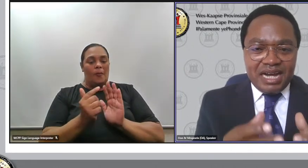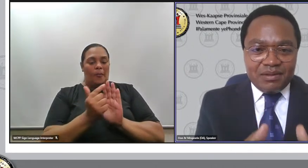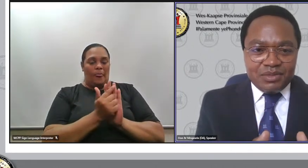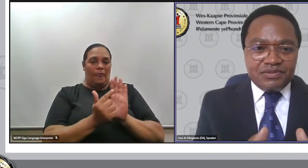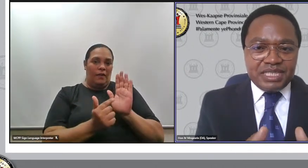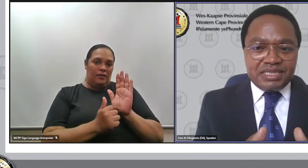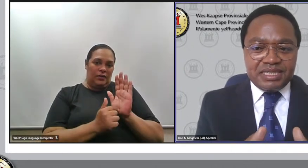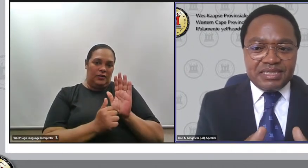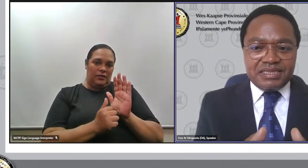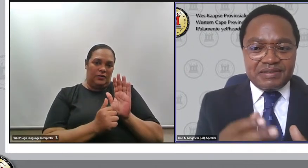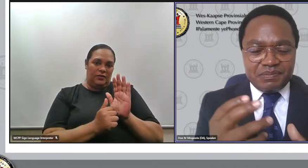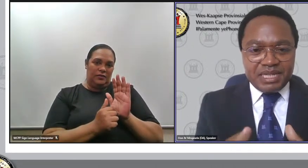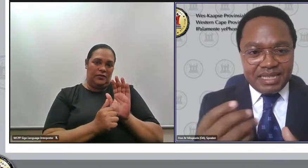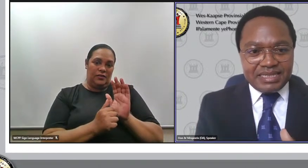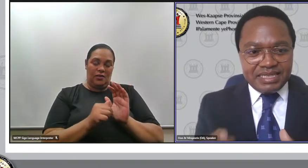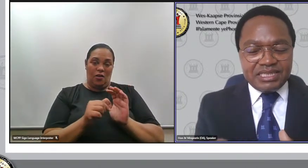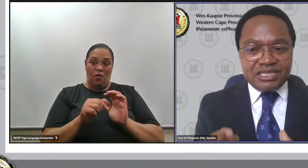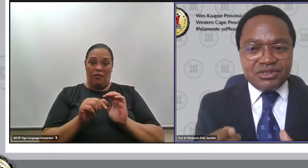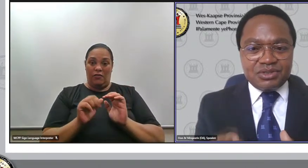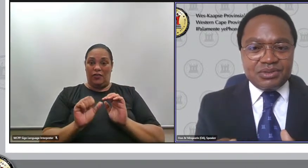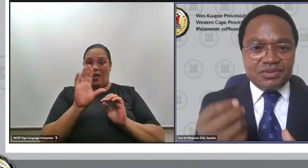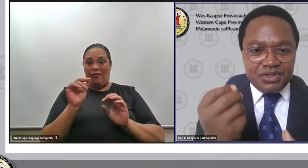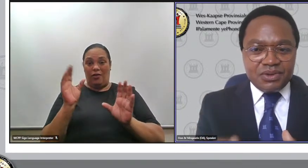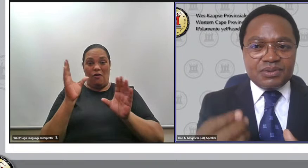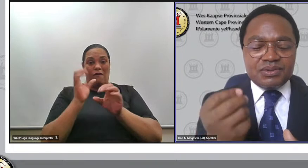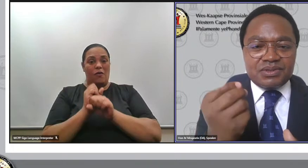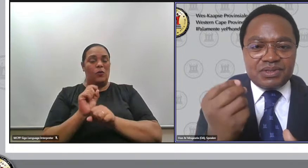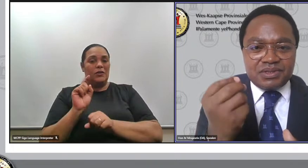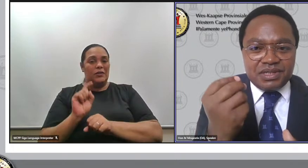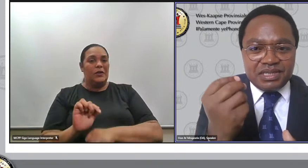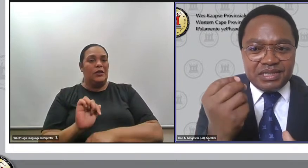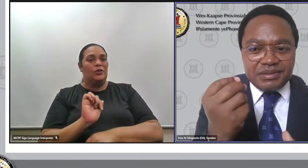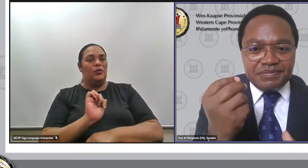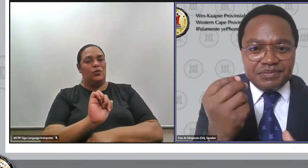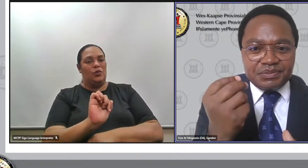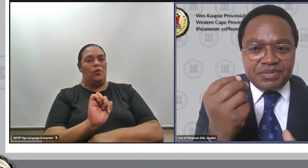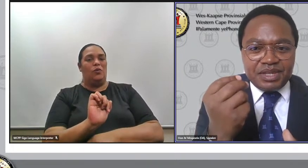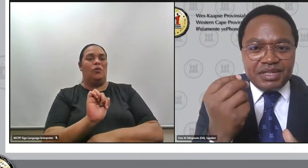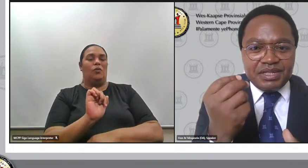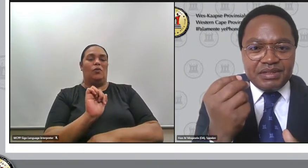legislative arm of the state pays attention to those